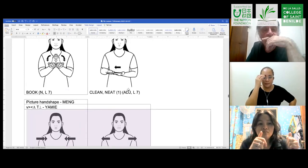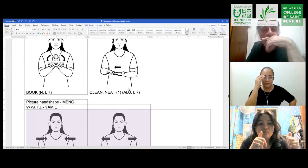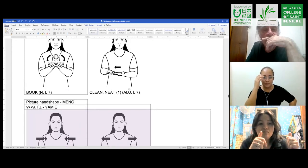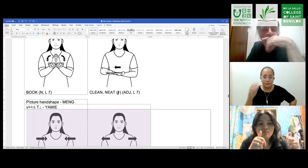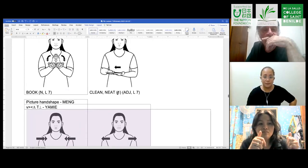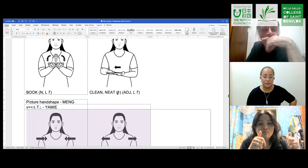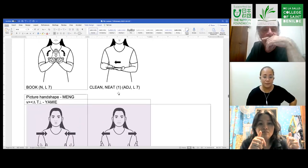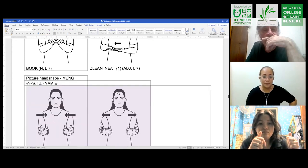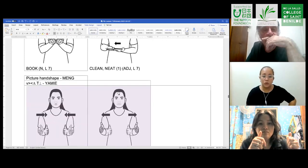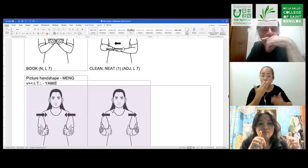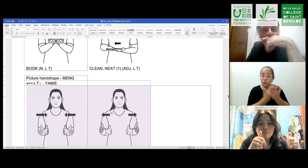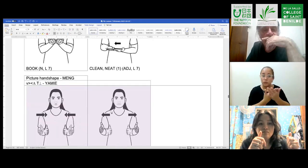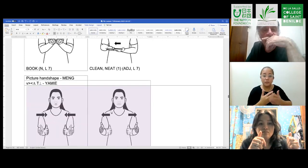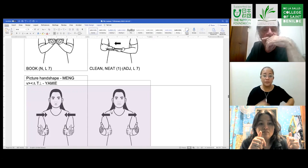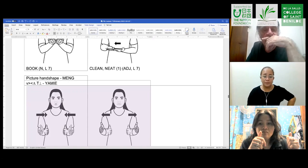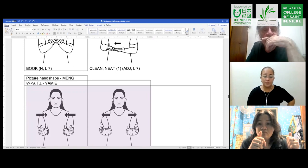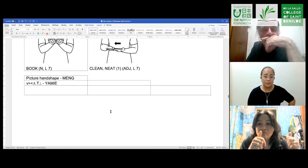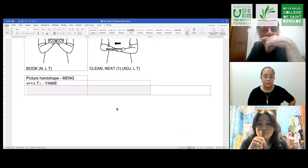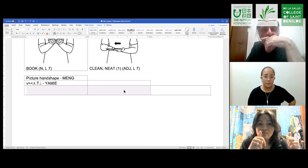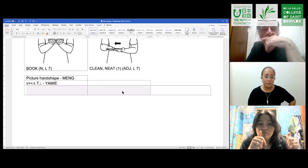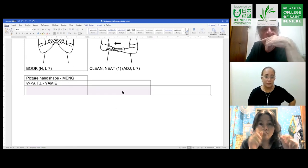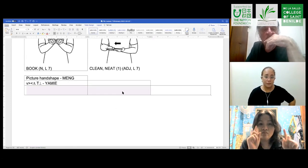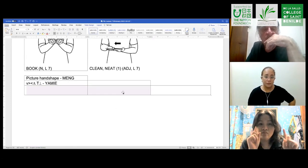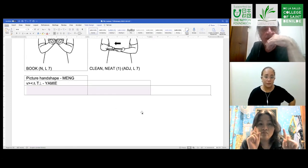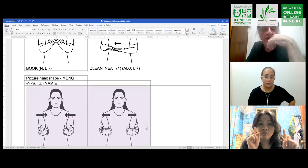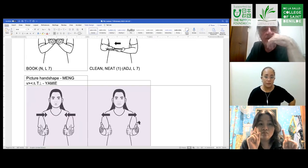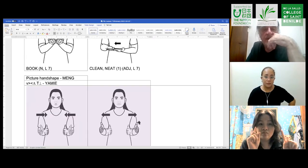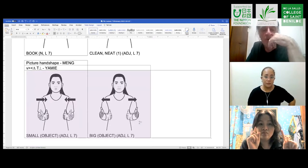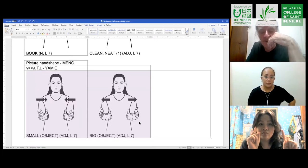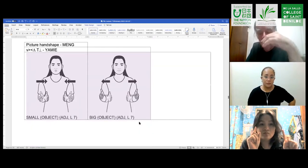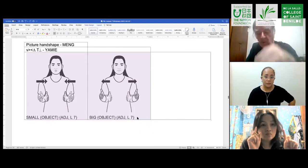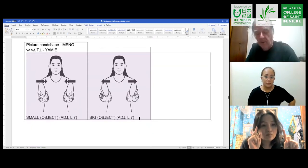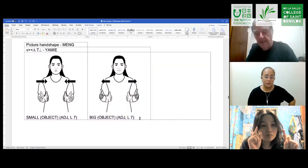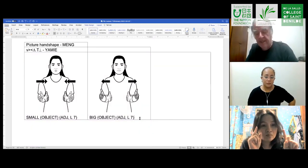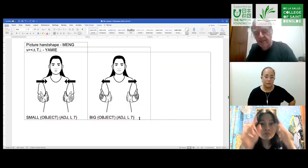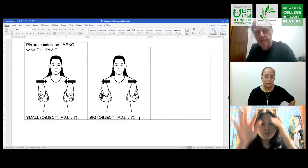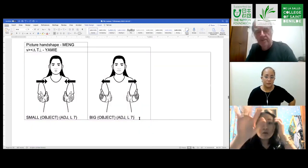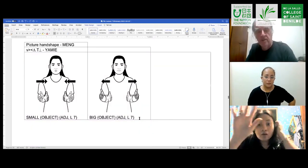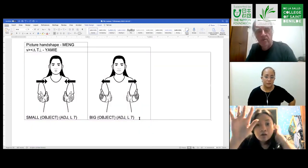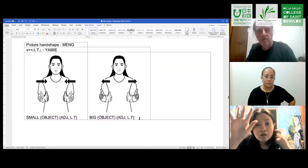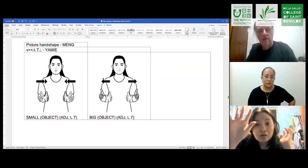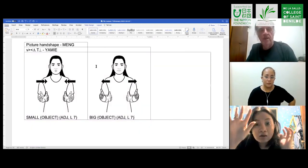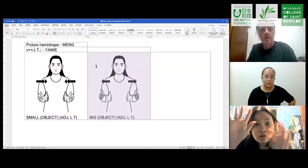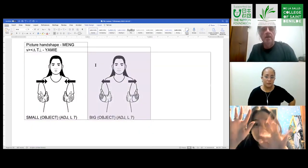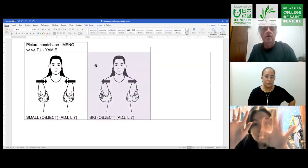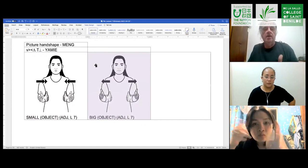Good. Okay. And just add the symbols for orientation. So uh,